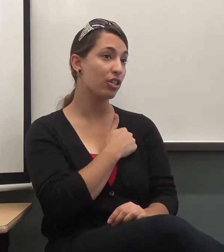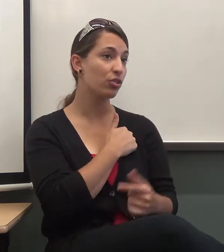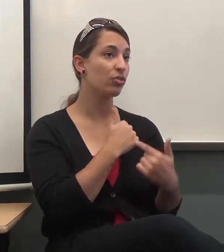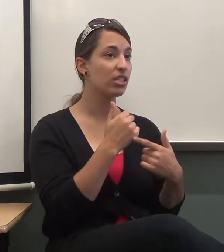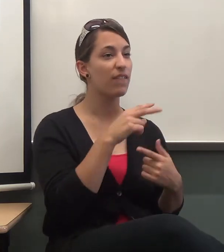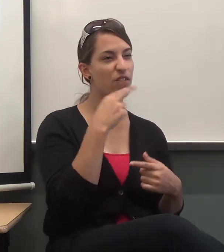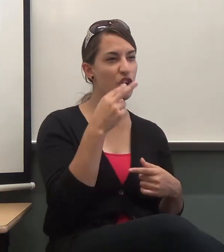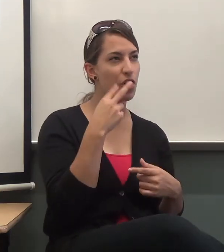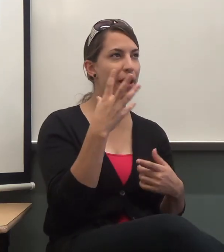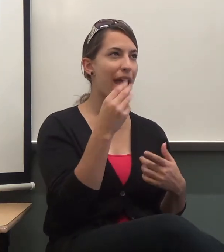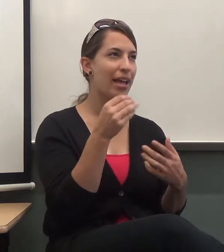words.